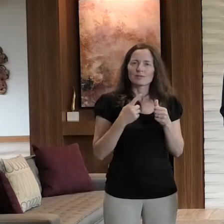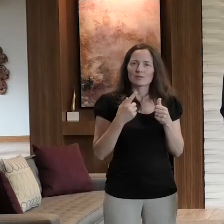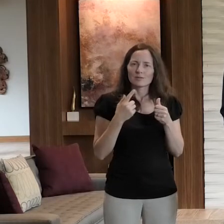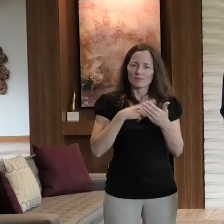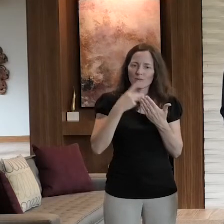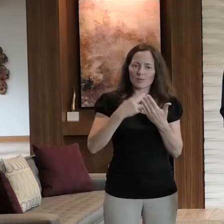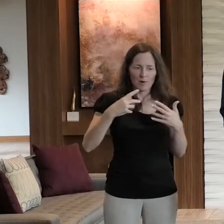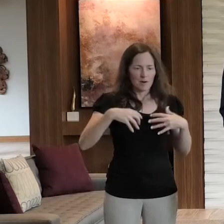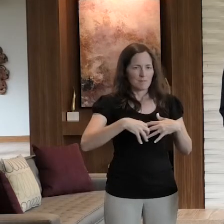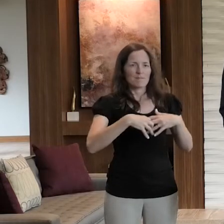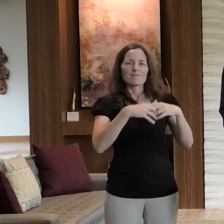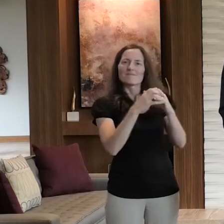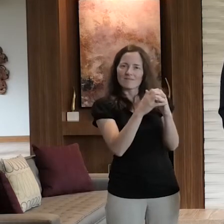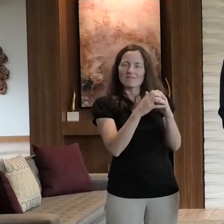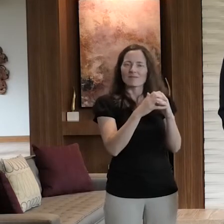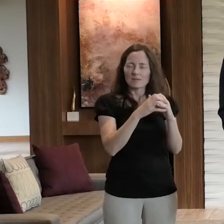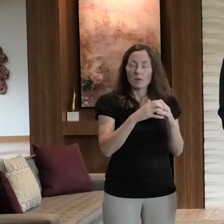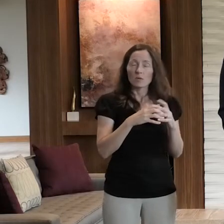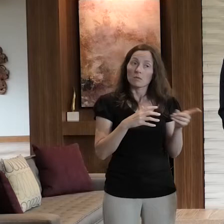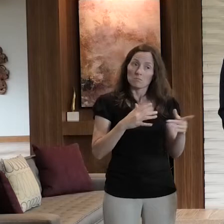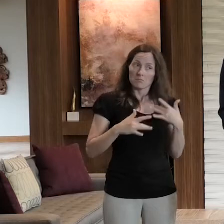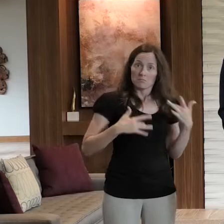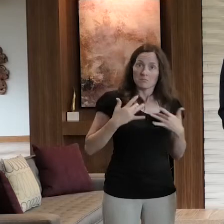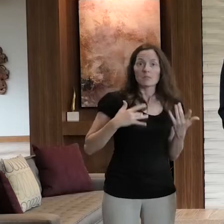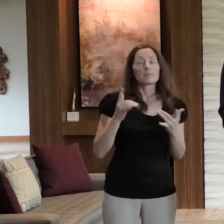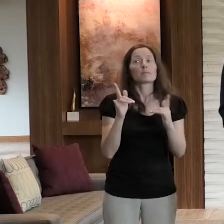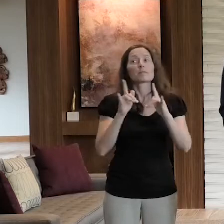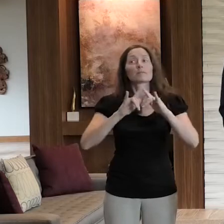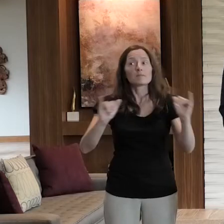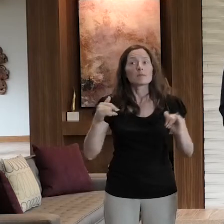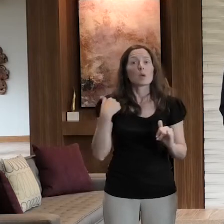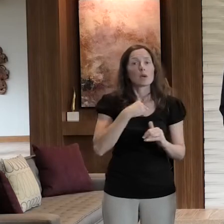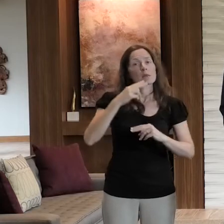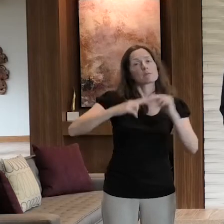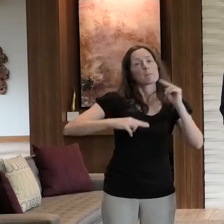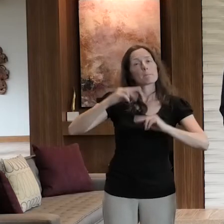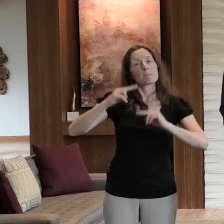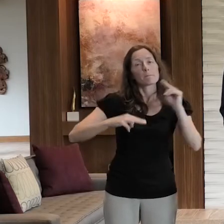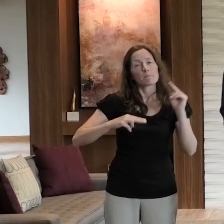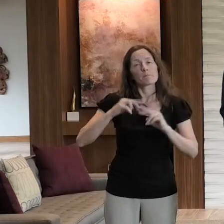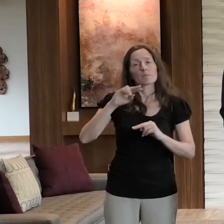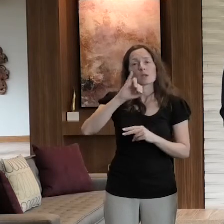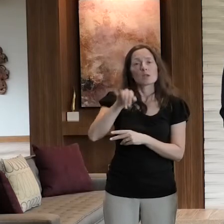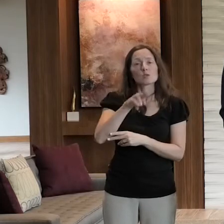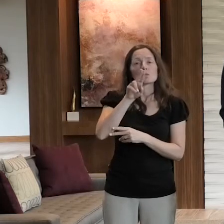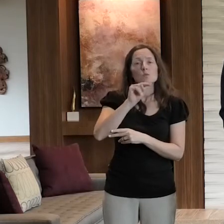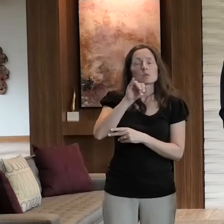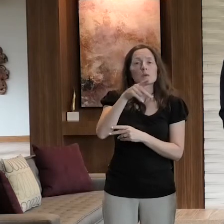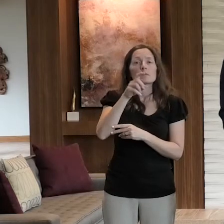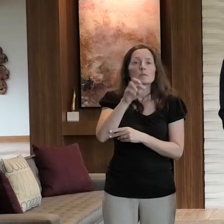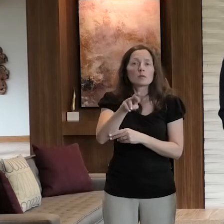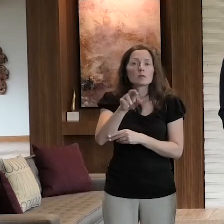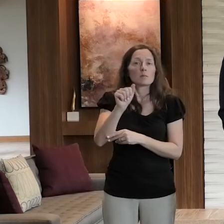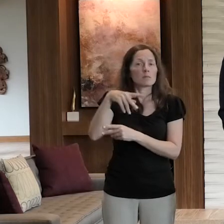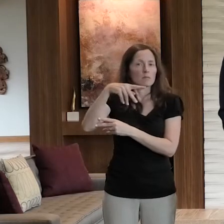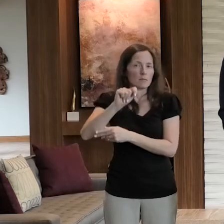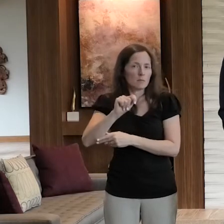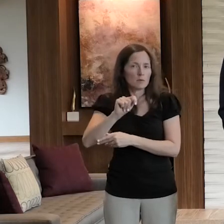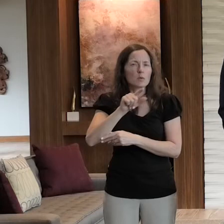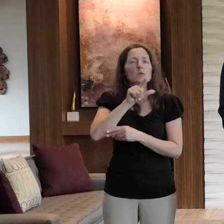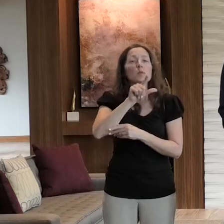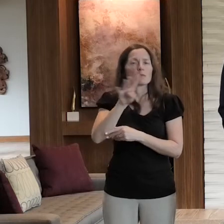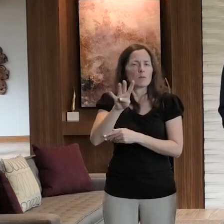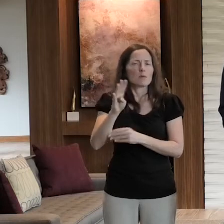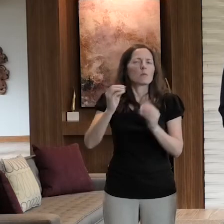one exciting element. We also have under construction the Juniper Apartments down in the Meriwether District that's going to bring another 24 units,